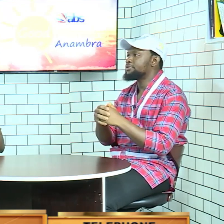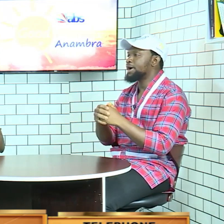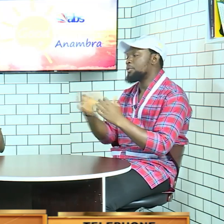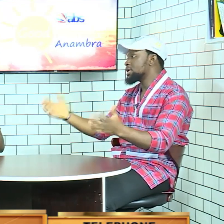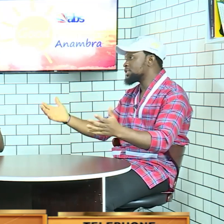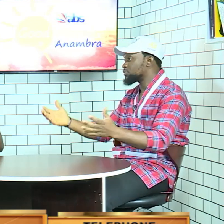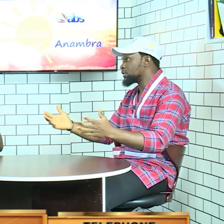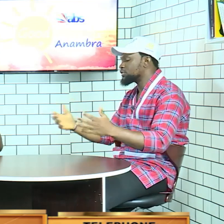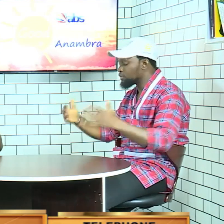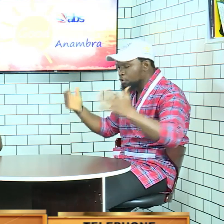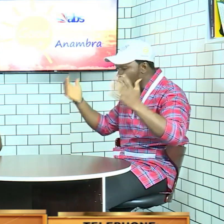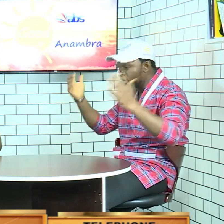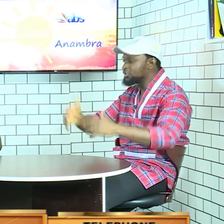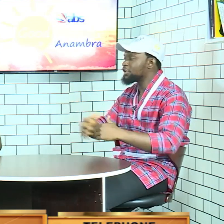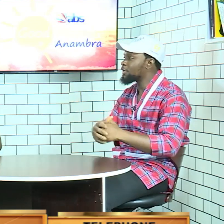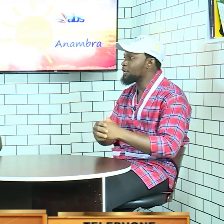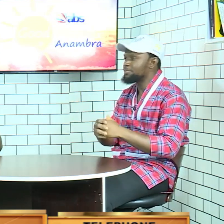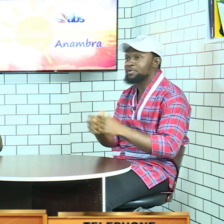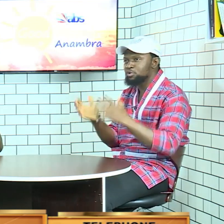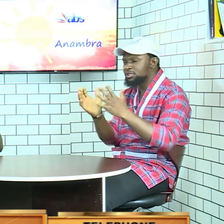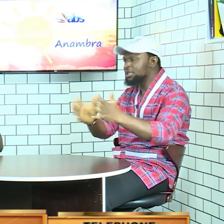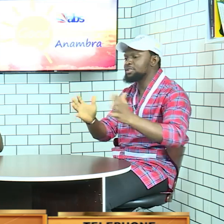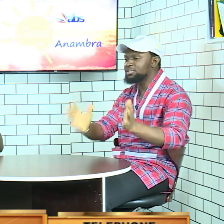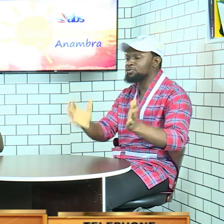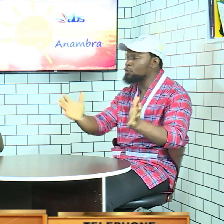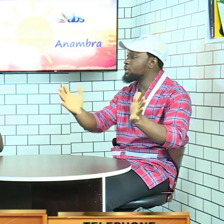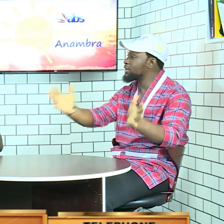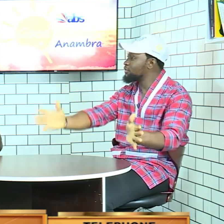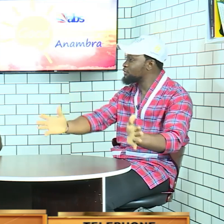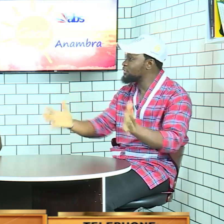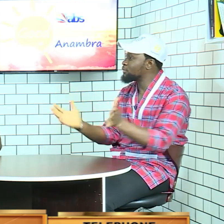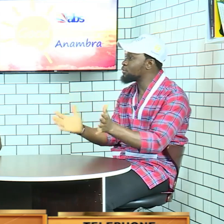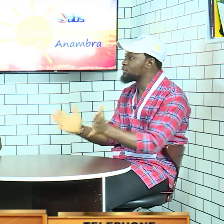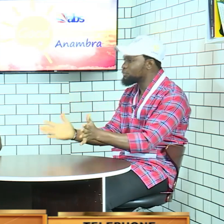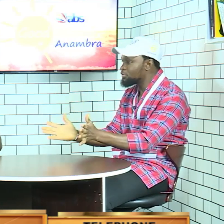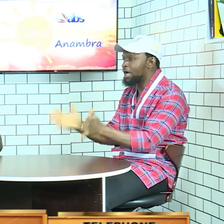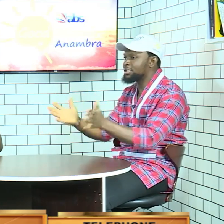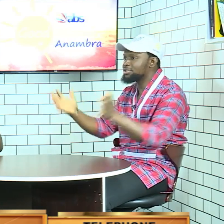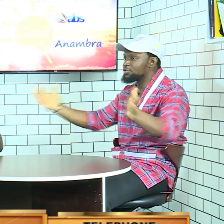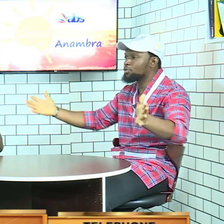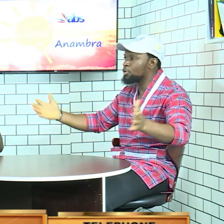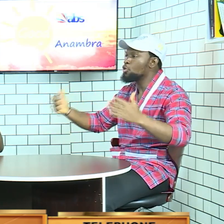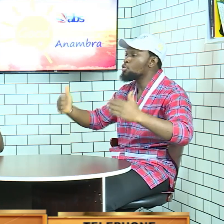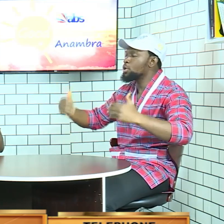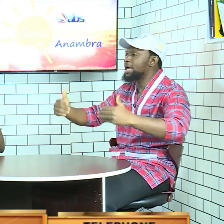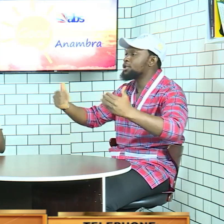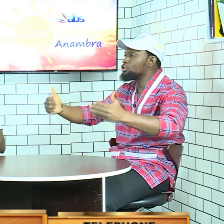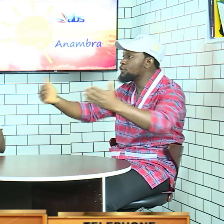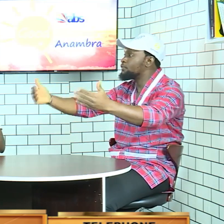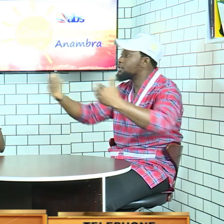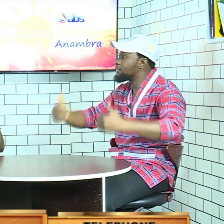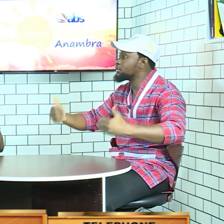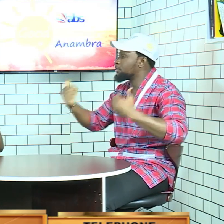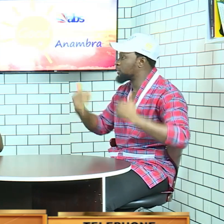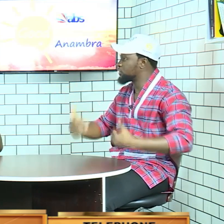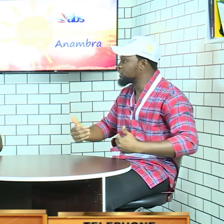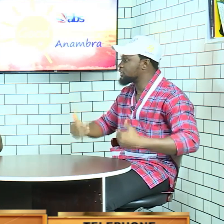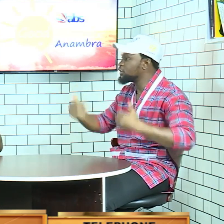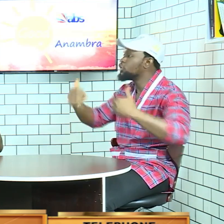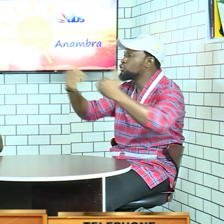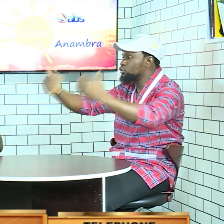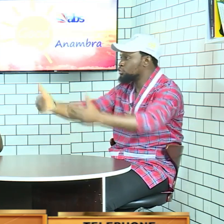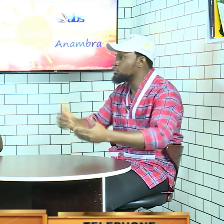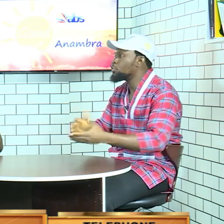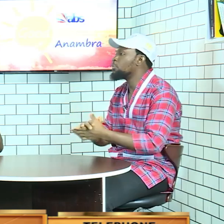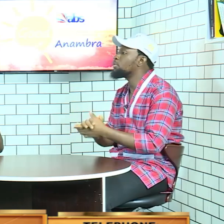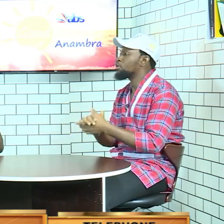Deaf Awareness Week. So once they come, we show them this is what we can do, this is what we do, and this is what we can do if give us the opportunity